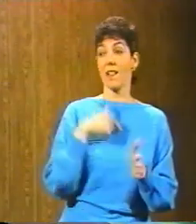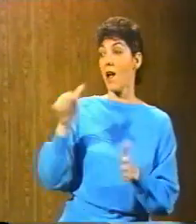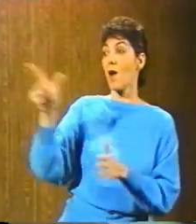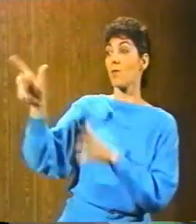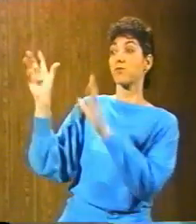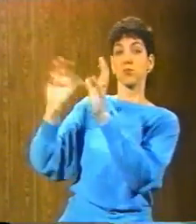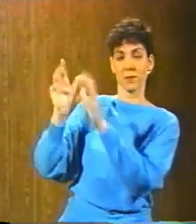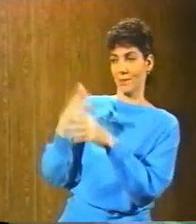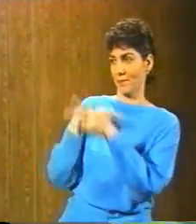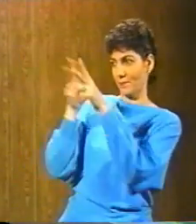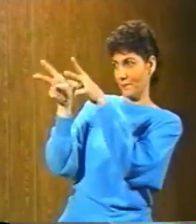numbers.